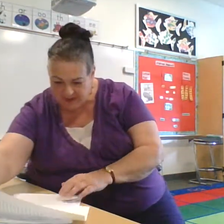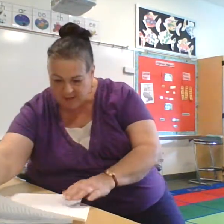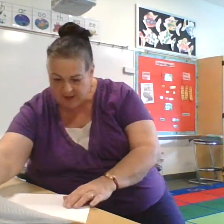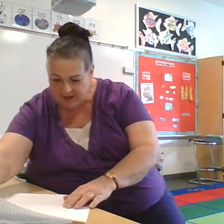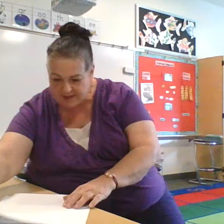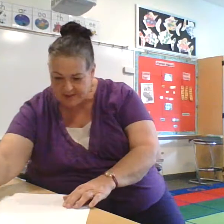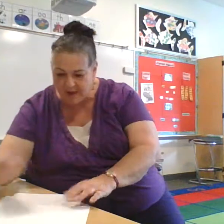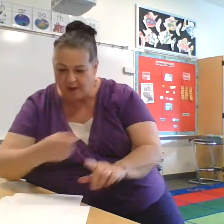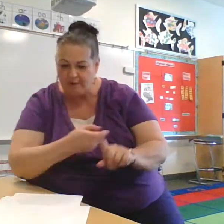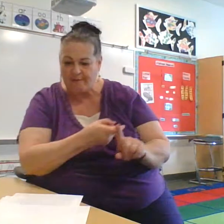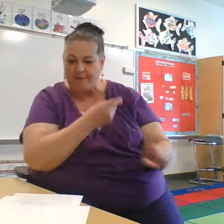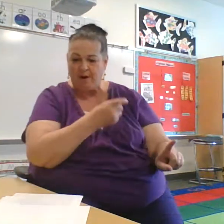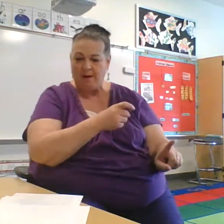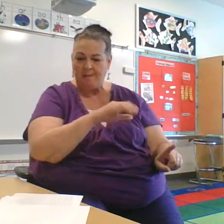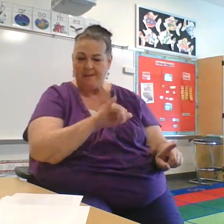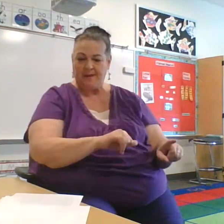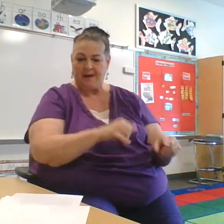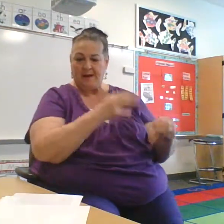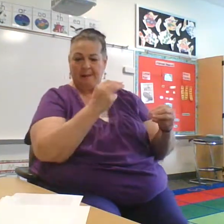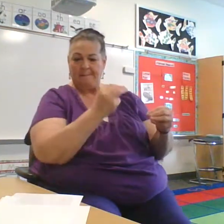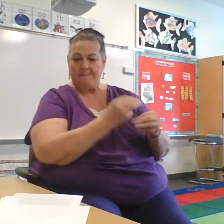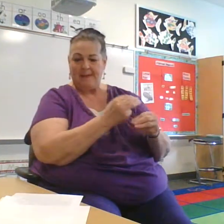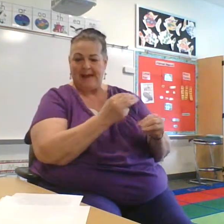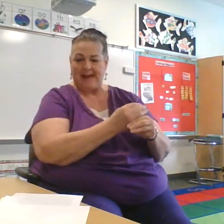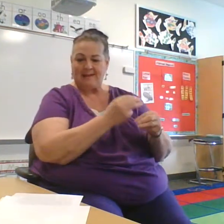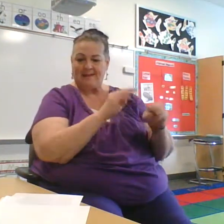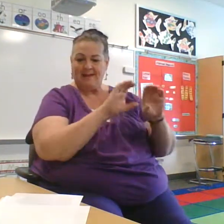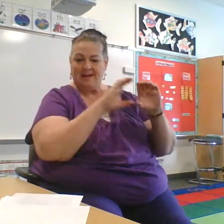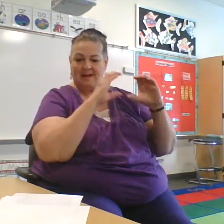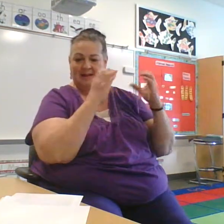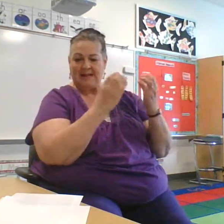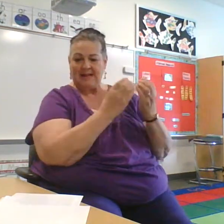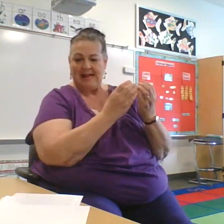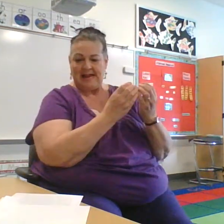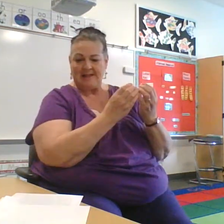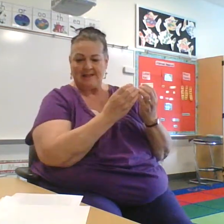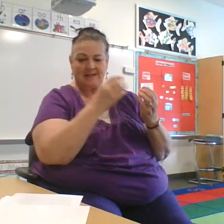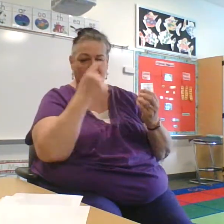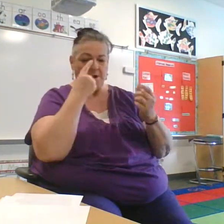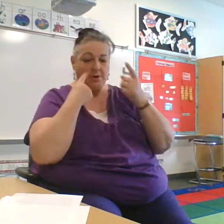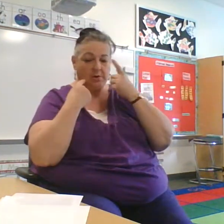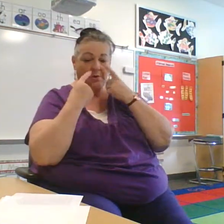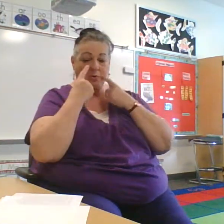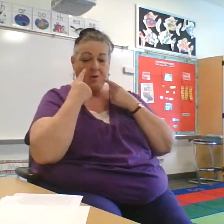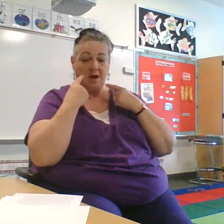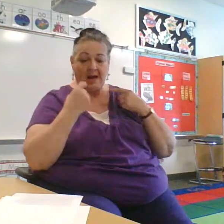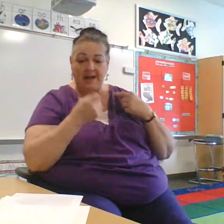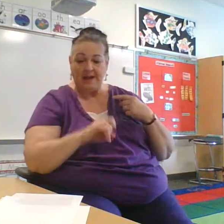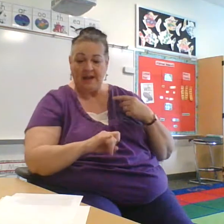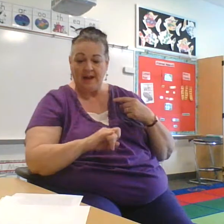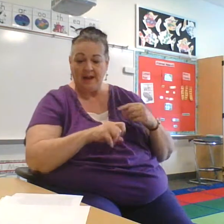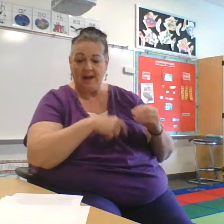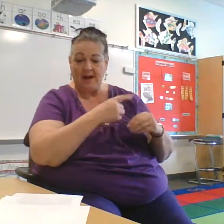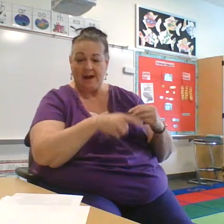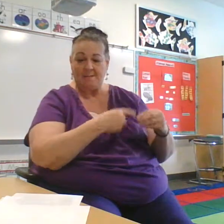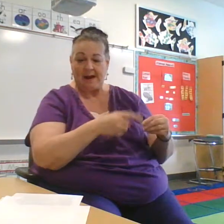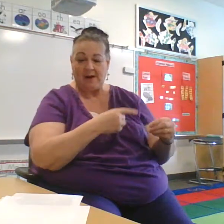here it is. From the math class, Okay. crying about